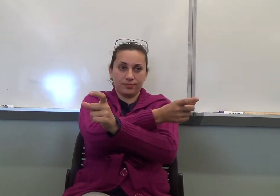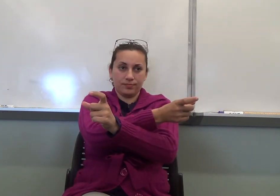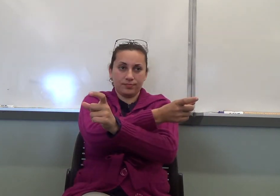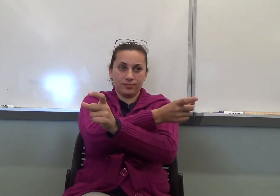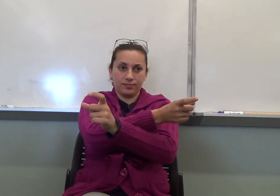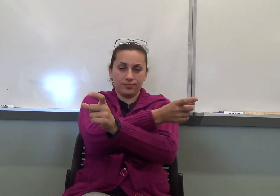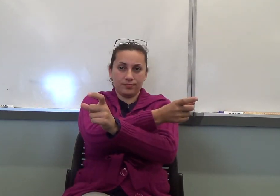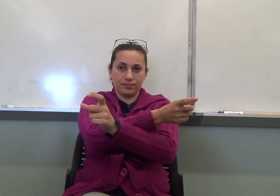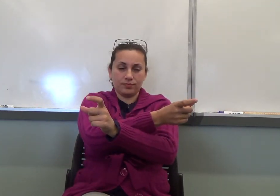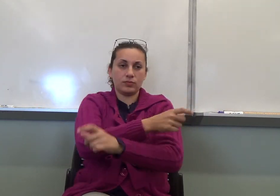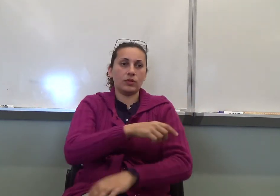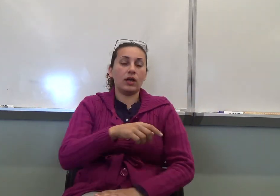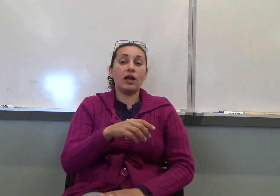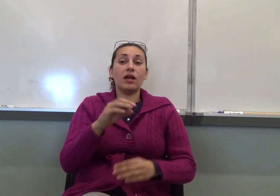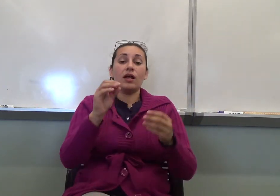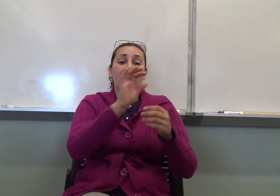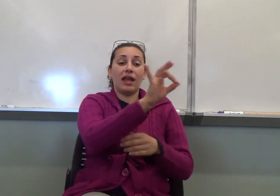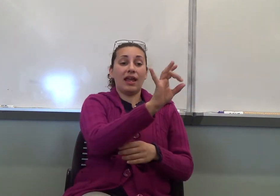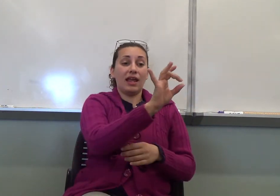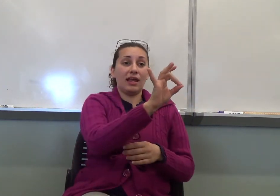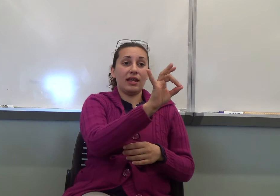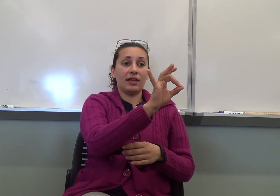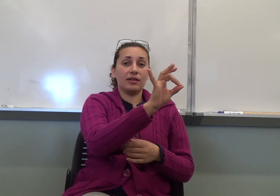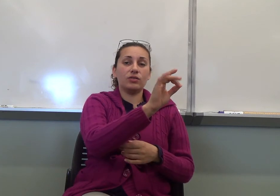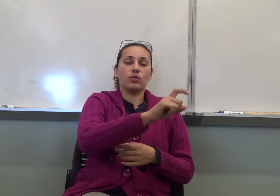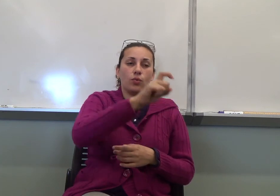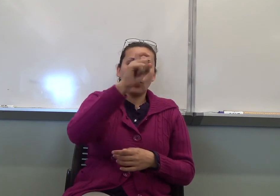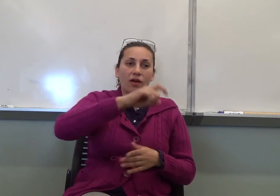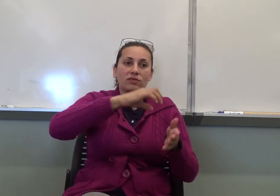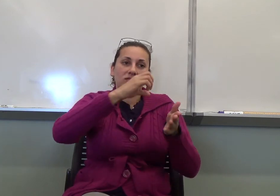You have to reduce 8 by a minus 3.